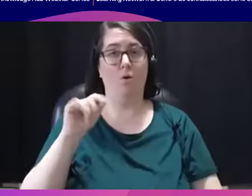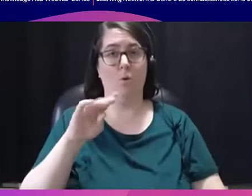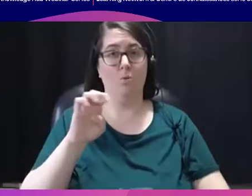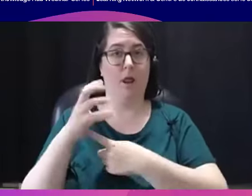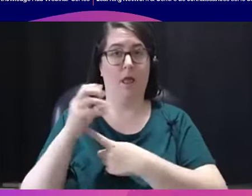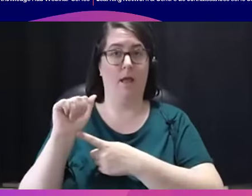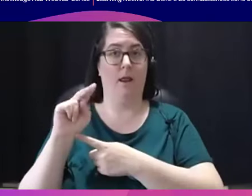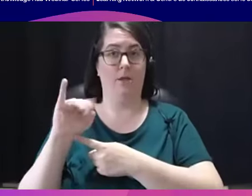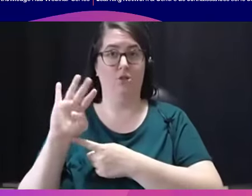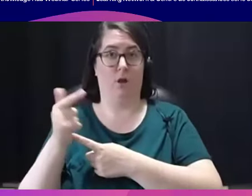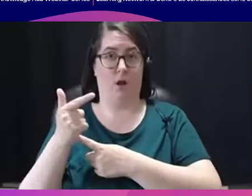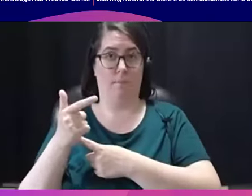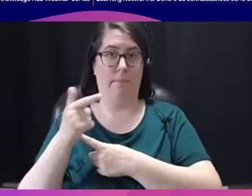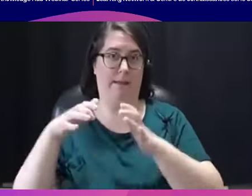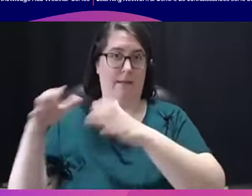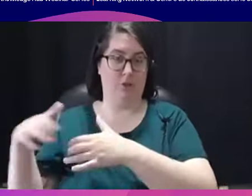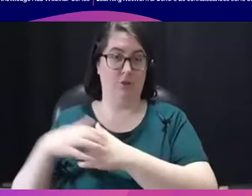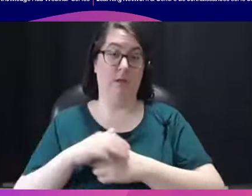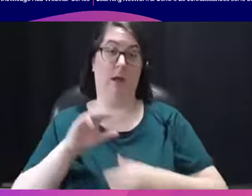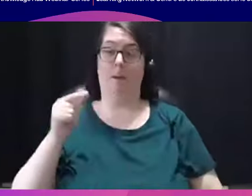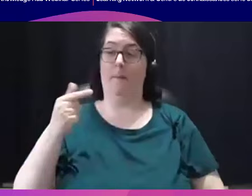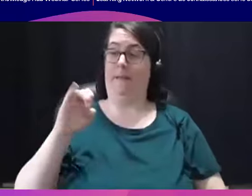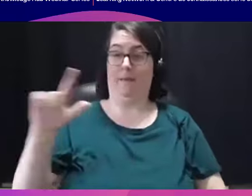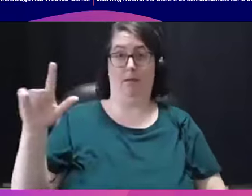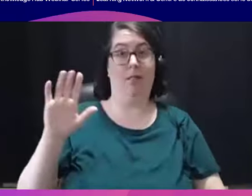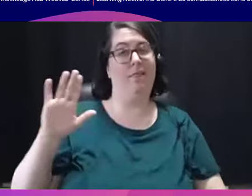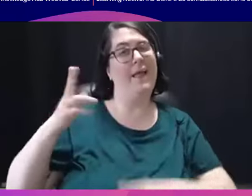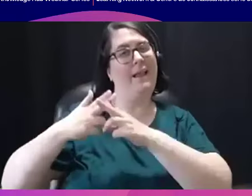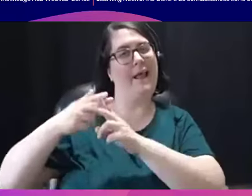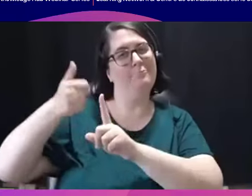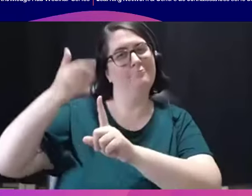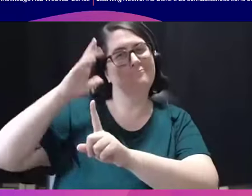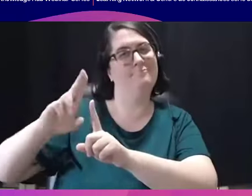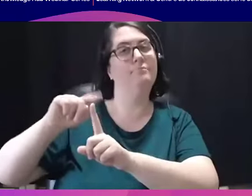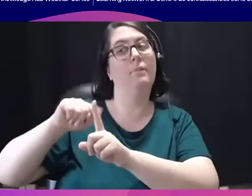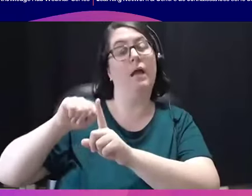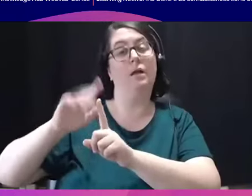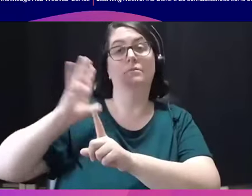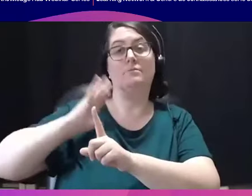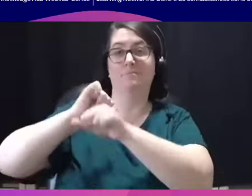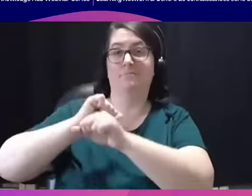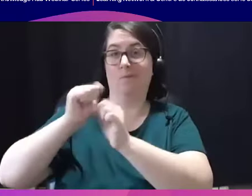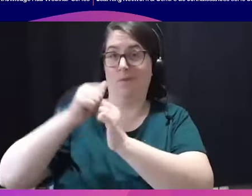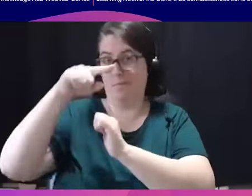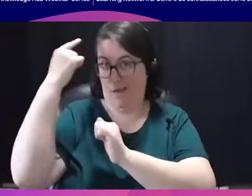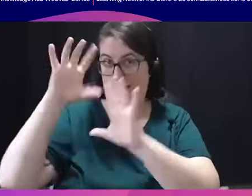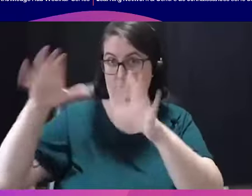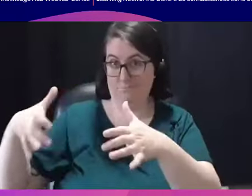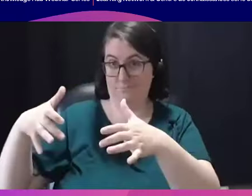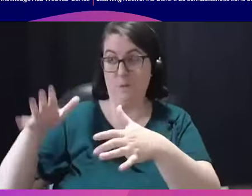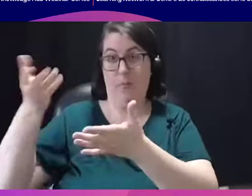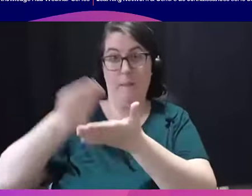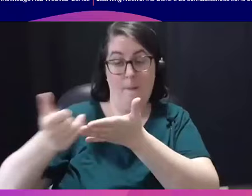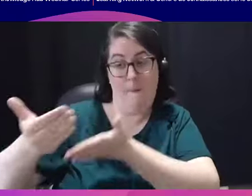Anishinaabe nations. McGill's namesake, James McGill, has also enslaved Black and Indigenous people. And so the money and labor